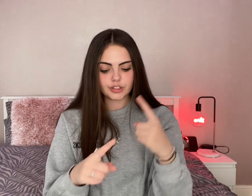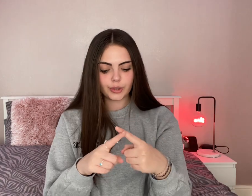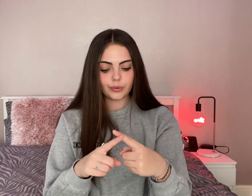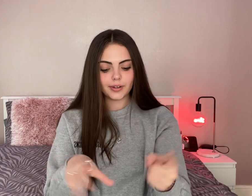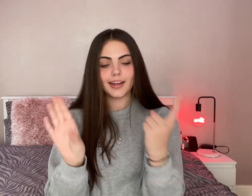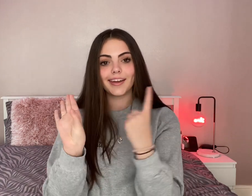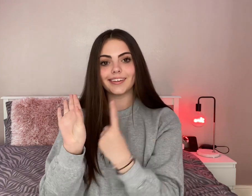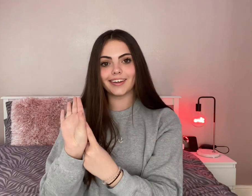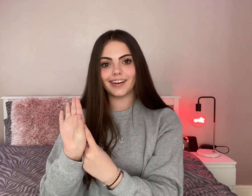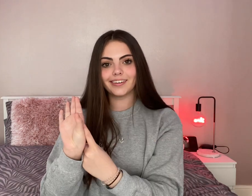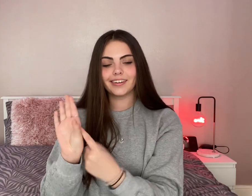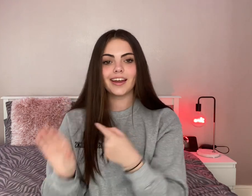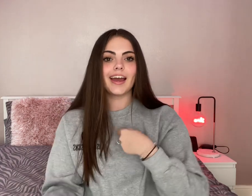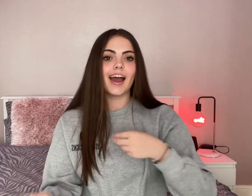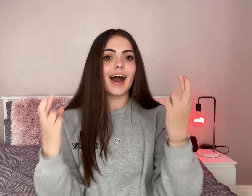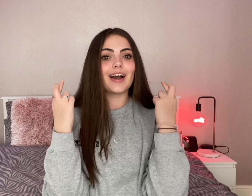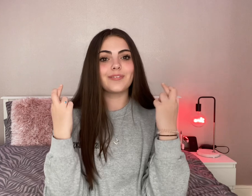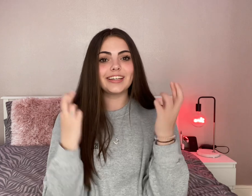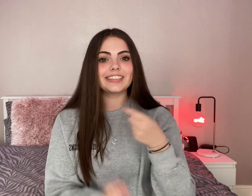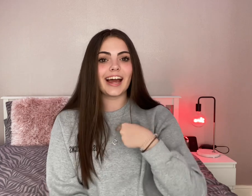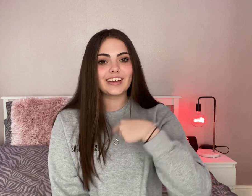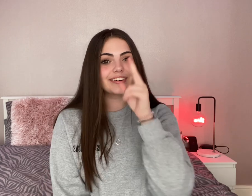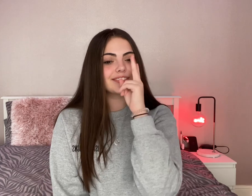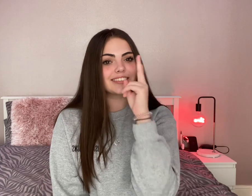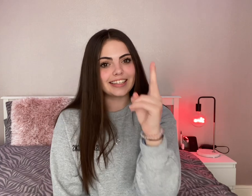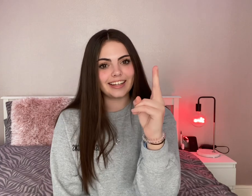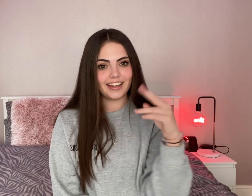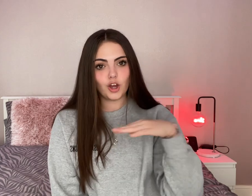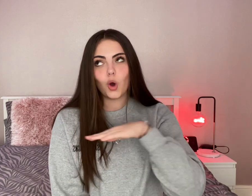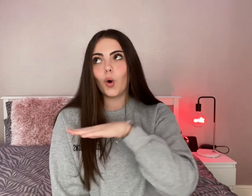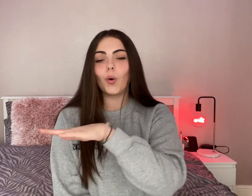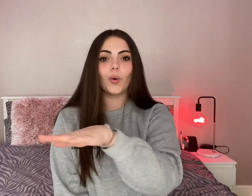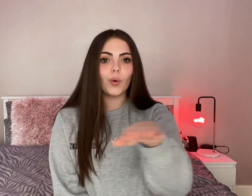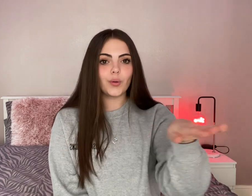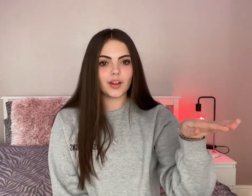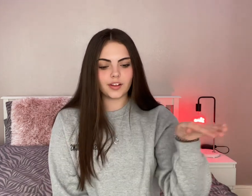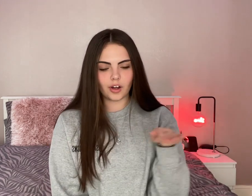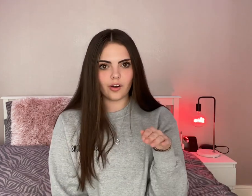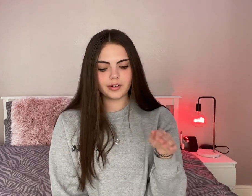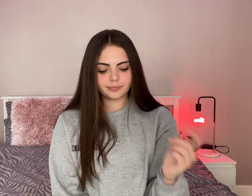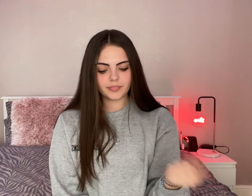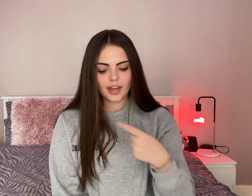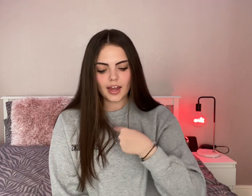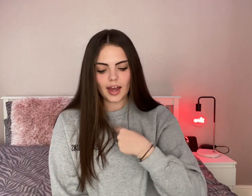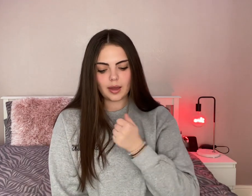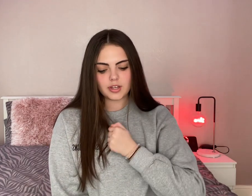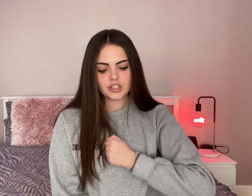Too young. I wish I could have seen it all along. I'm